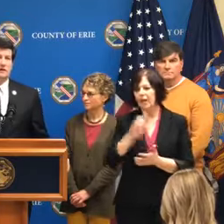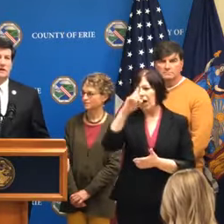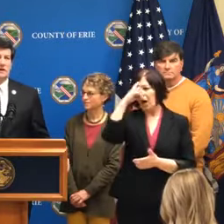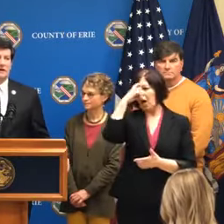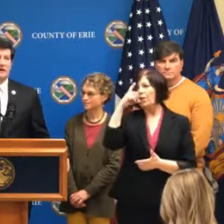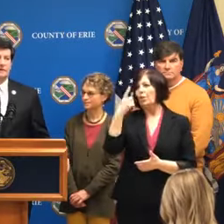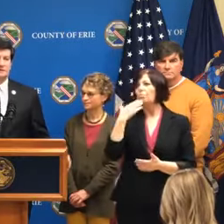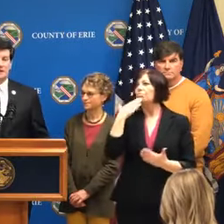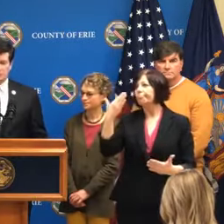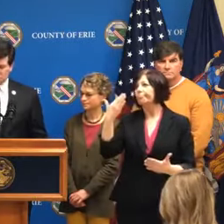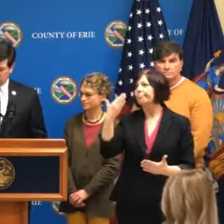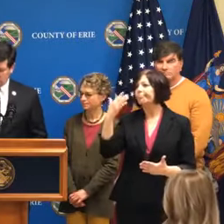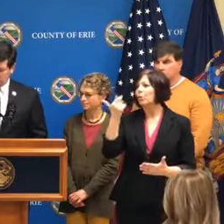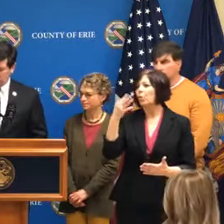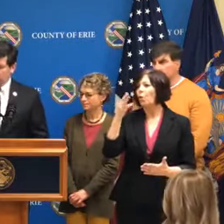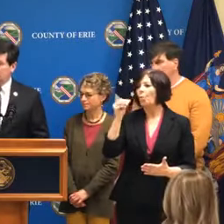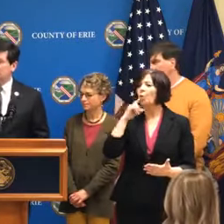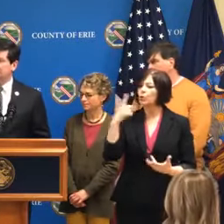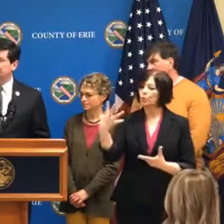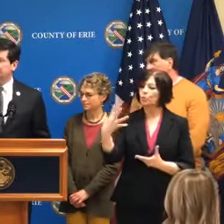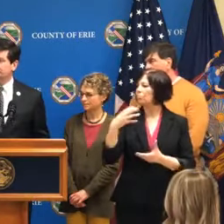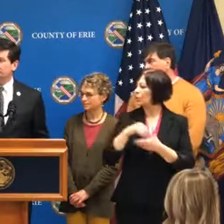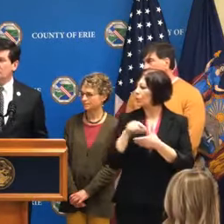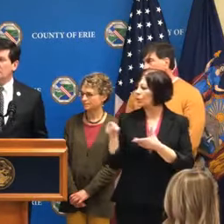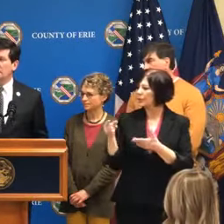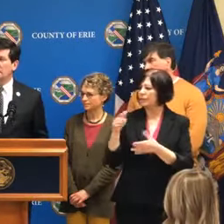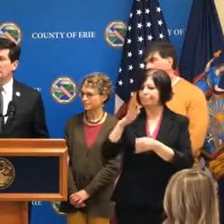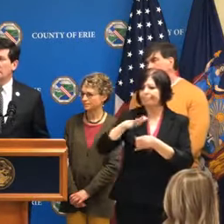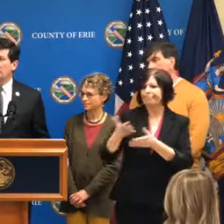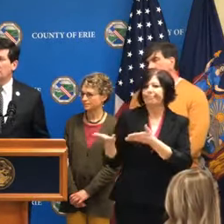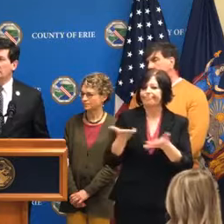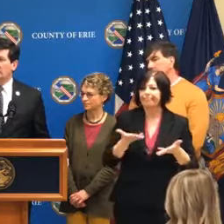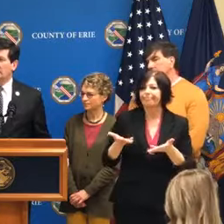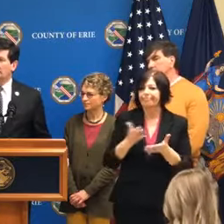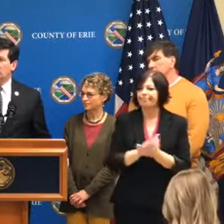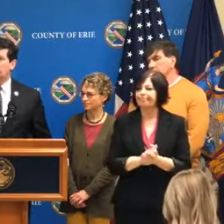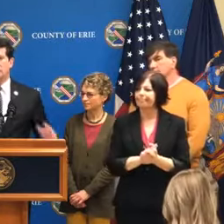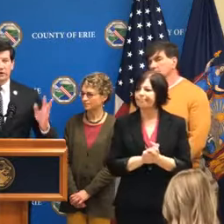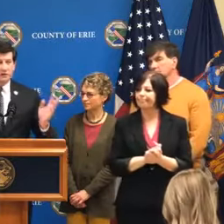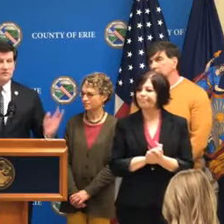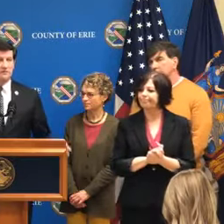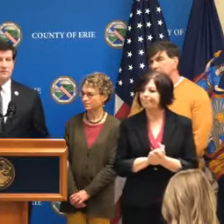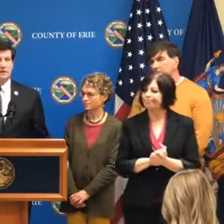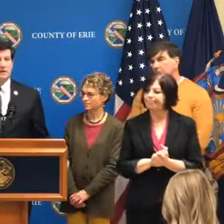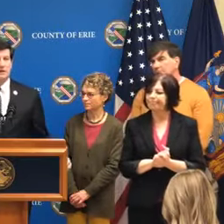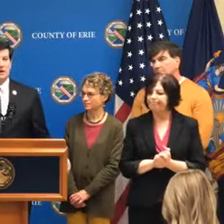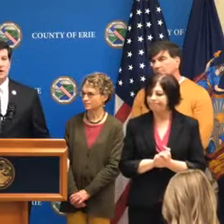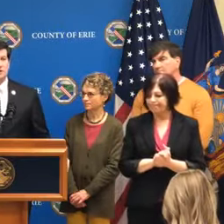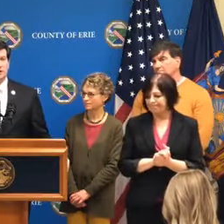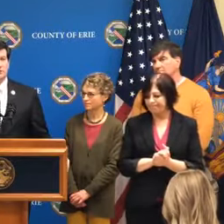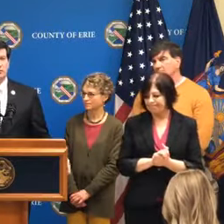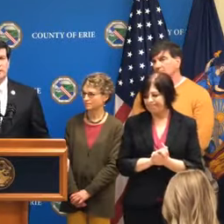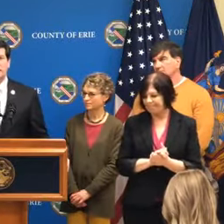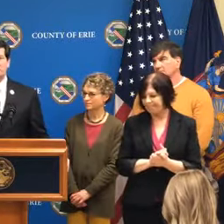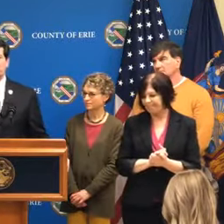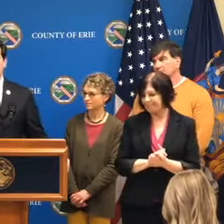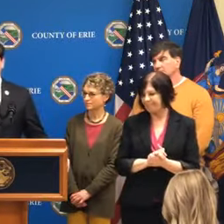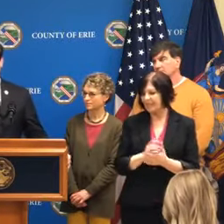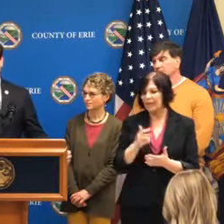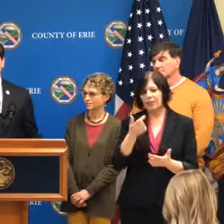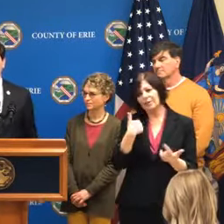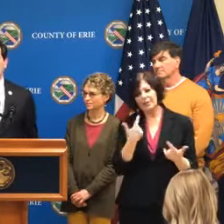for giving us the opportunity to include this in our portfolio, so to speak, our tool belt